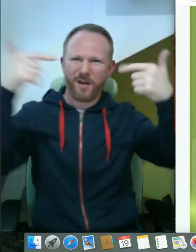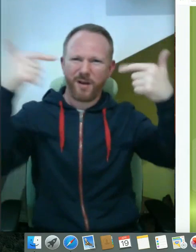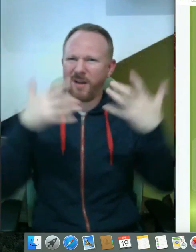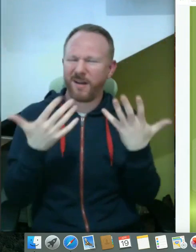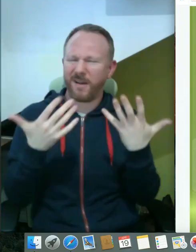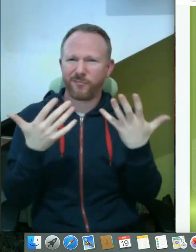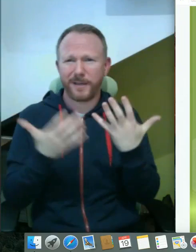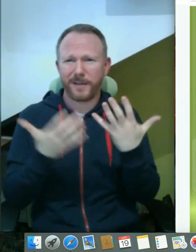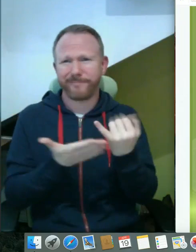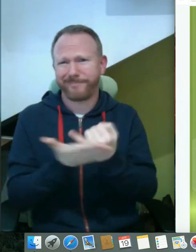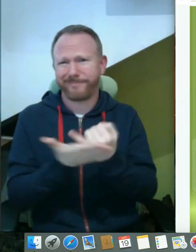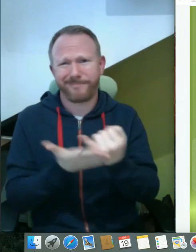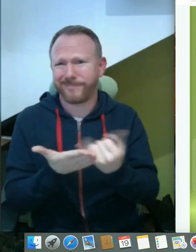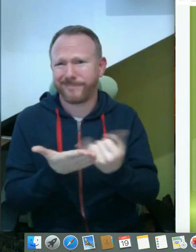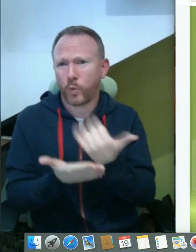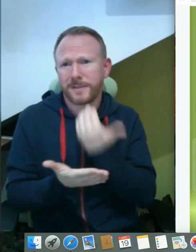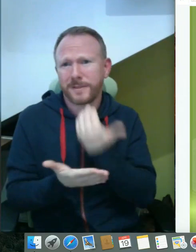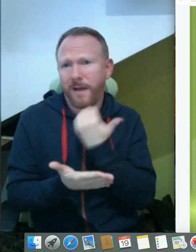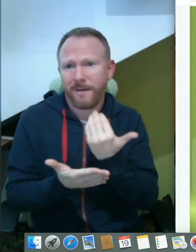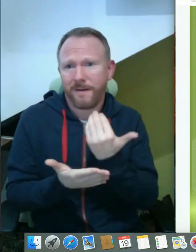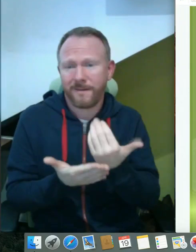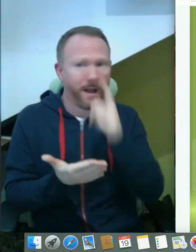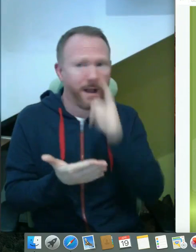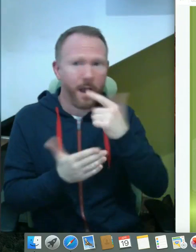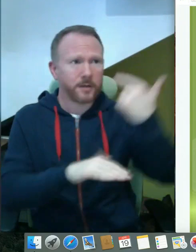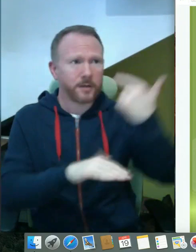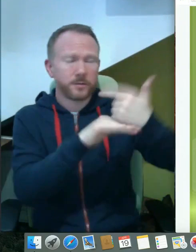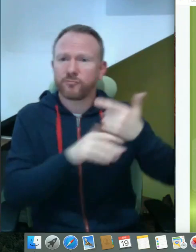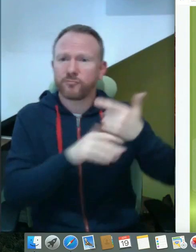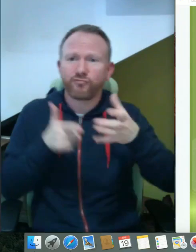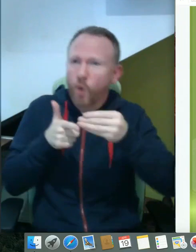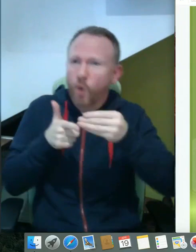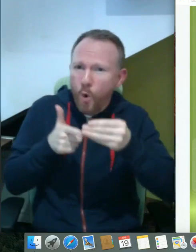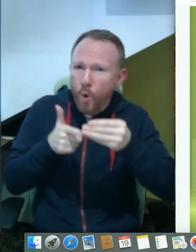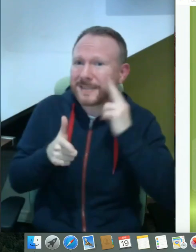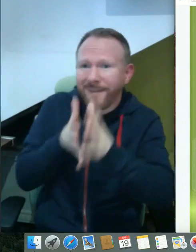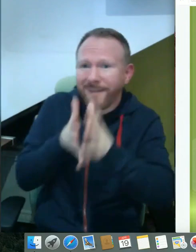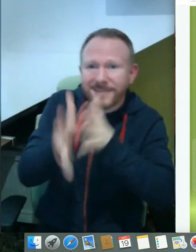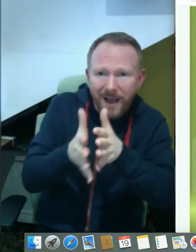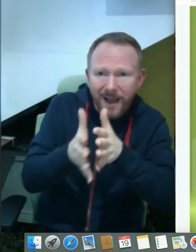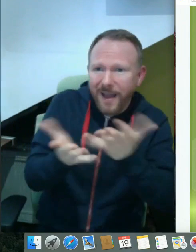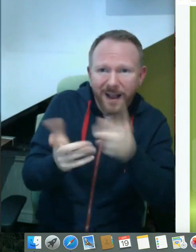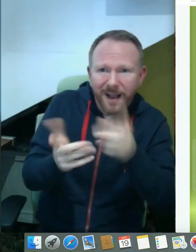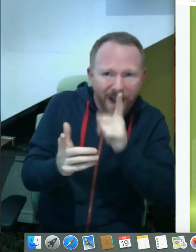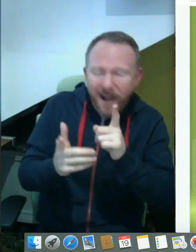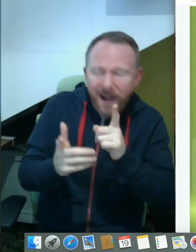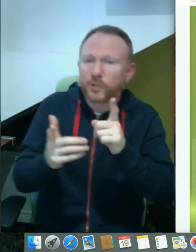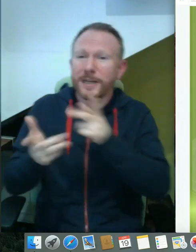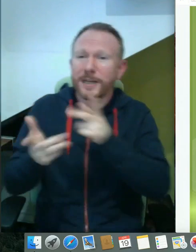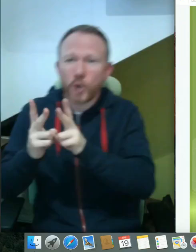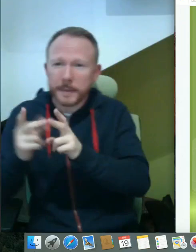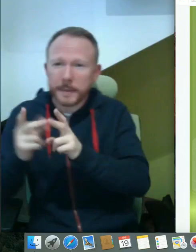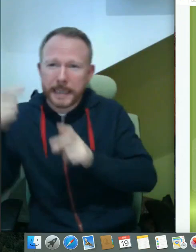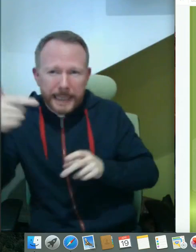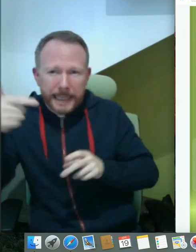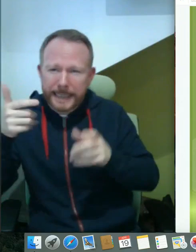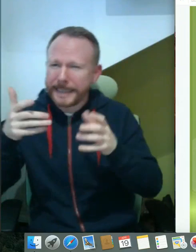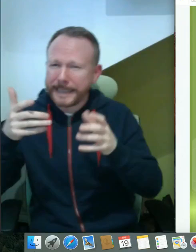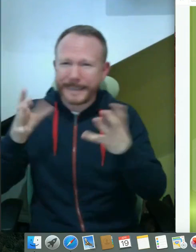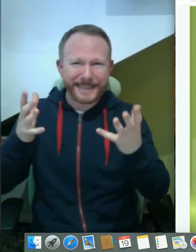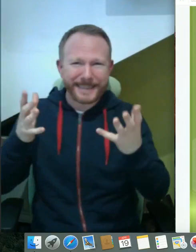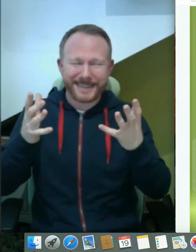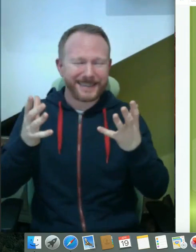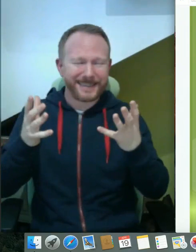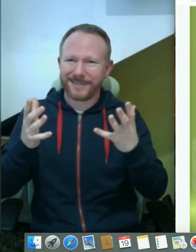interpreter. And in such cases, it is appropriate to ask